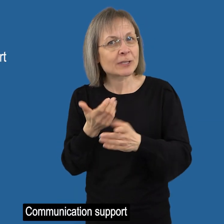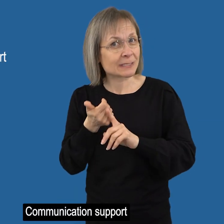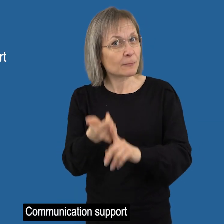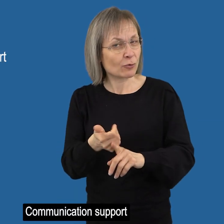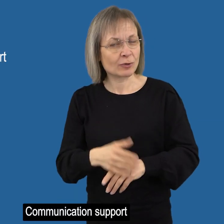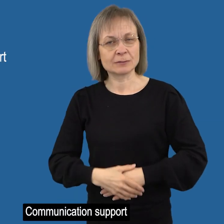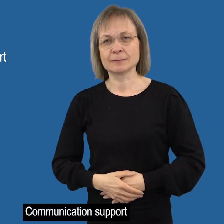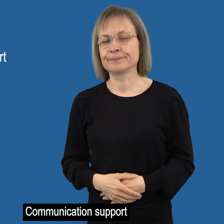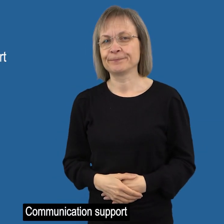Communication support.